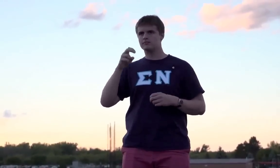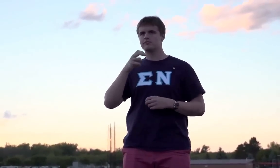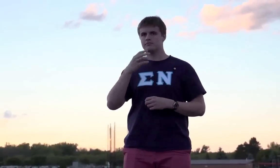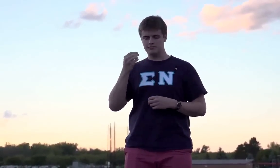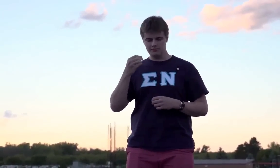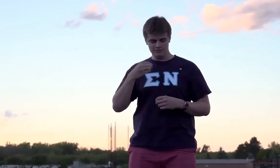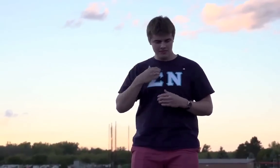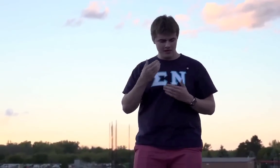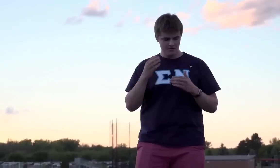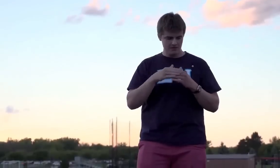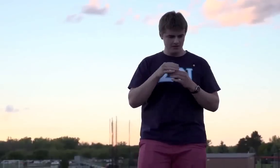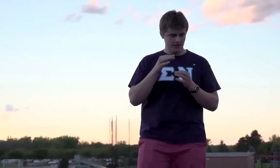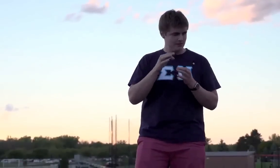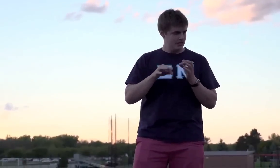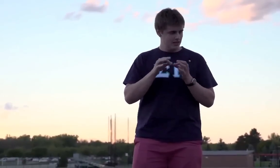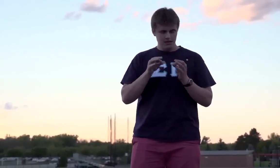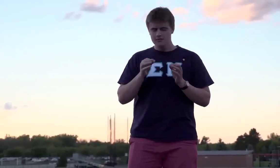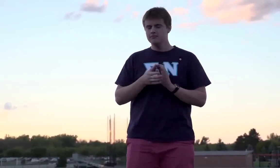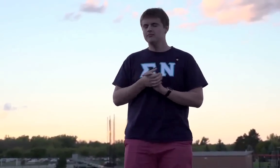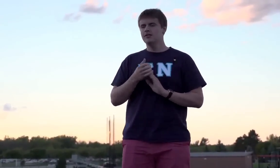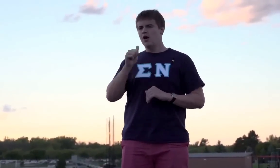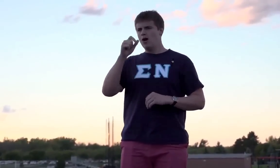fullest.